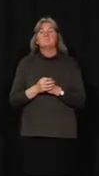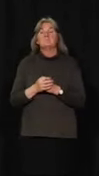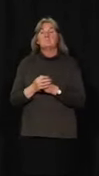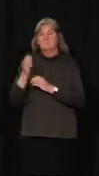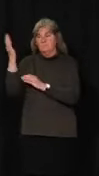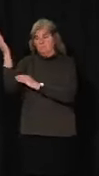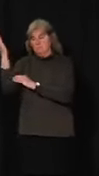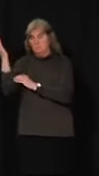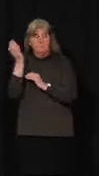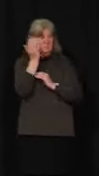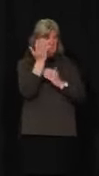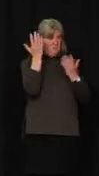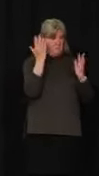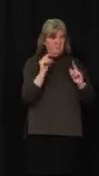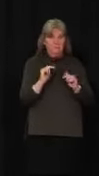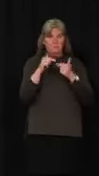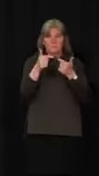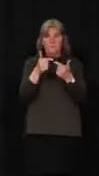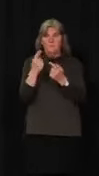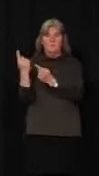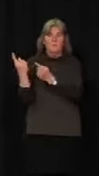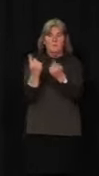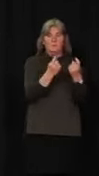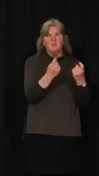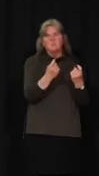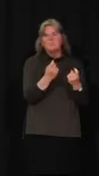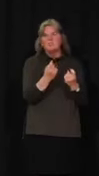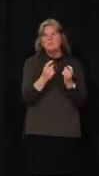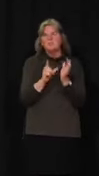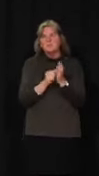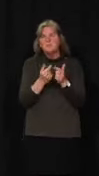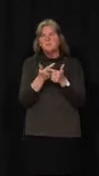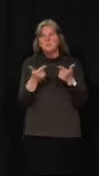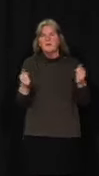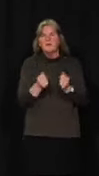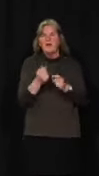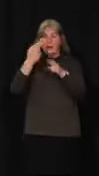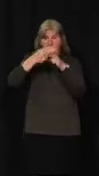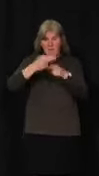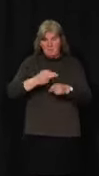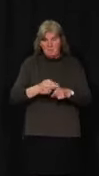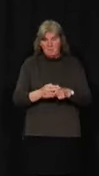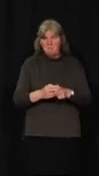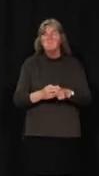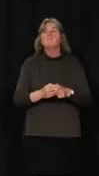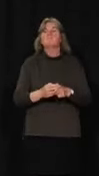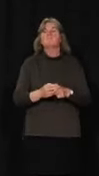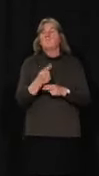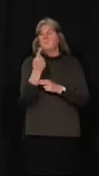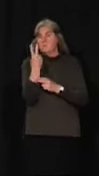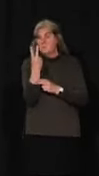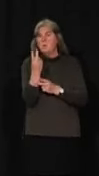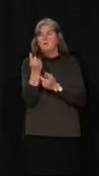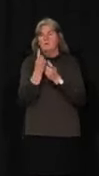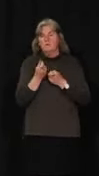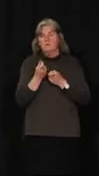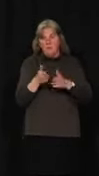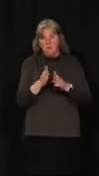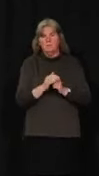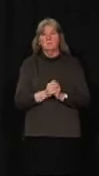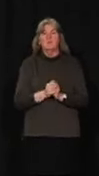presentation, we will go to the phone lines for questions from reporters. We will call you by name and you will each have one question plus one follow-up.